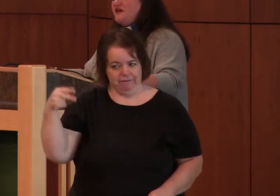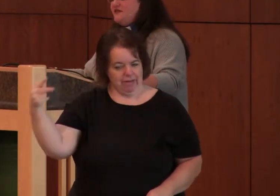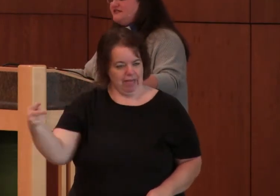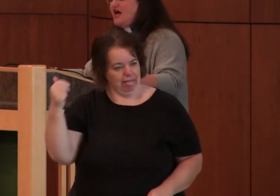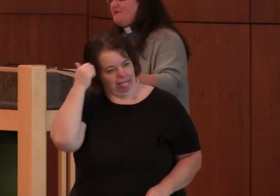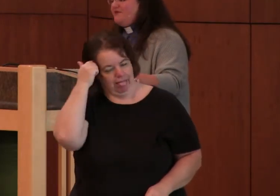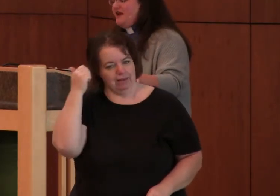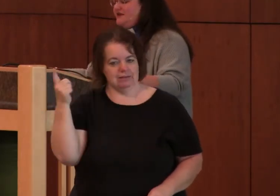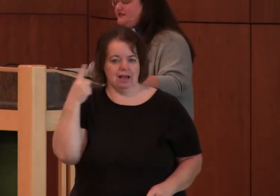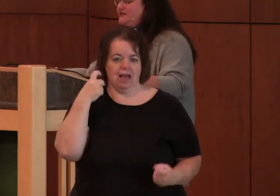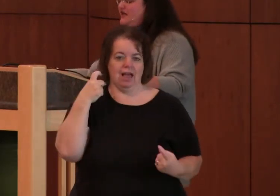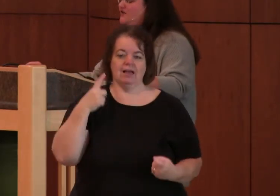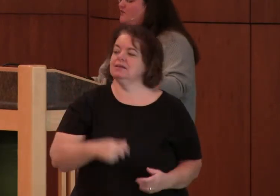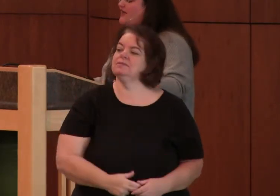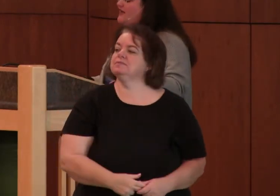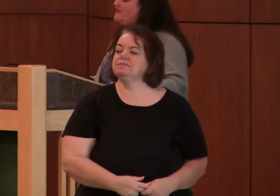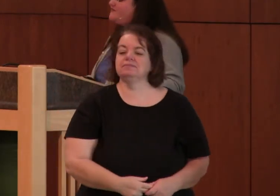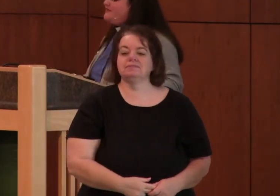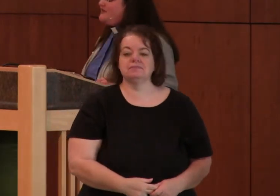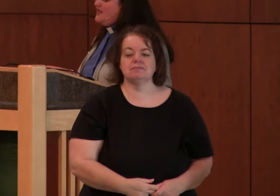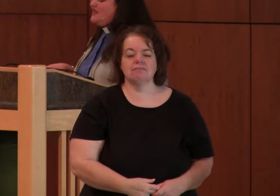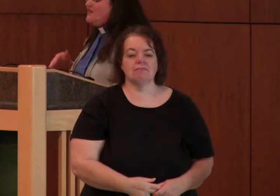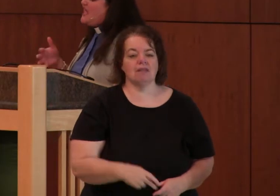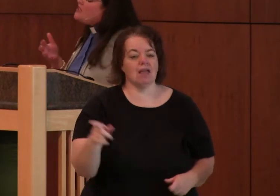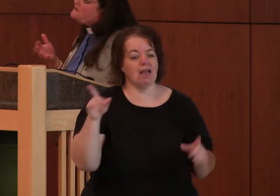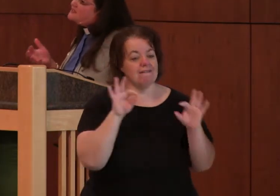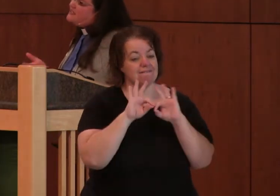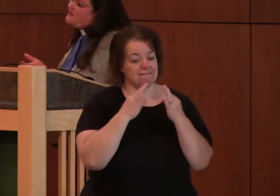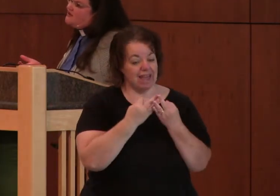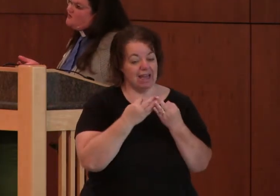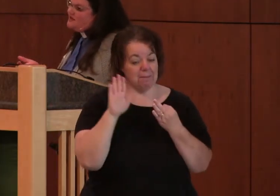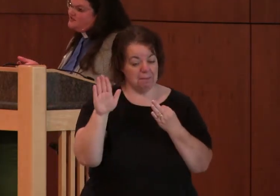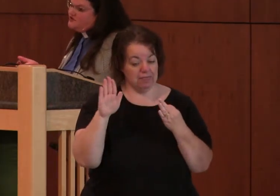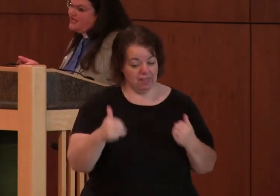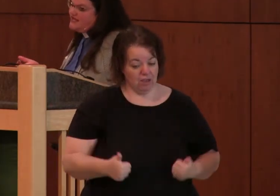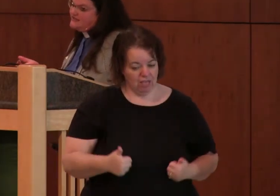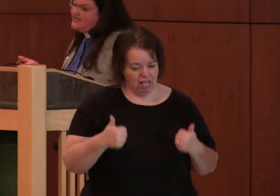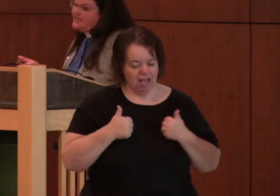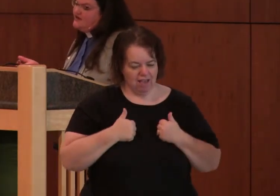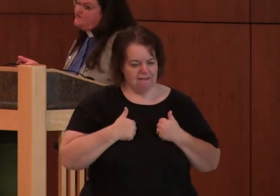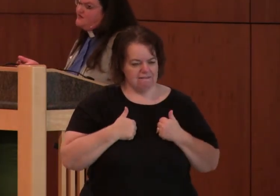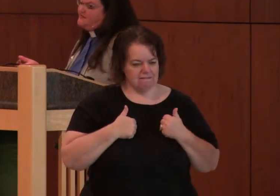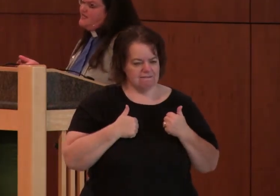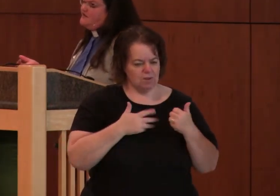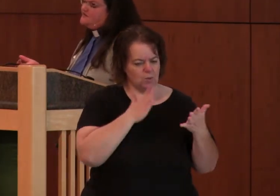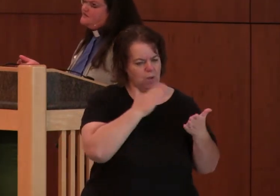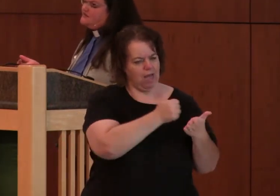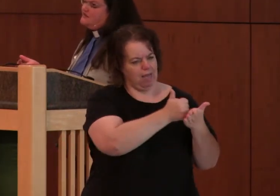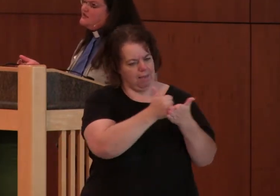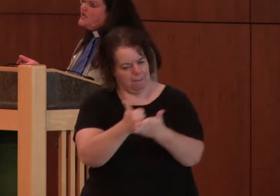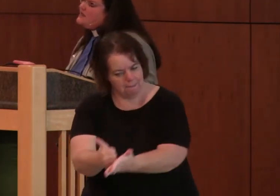You see, families operate in a way that helps the younger ones who can't take care of